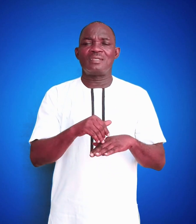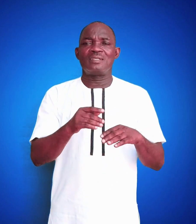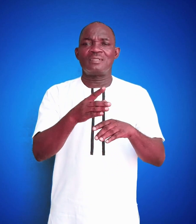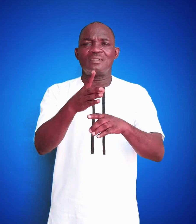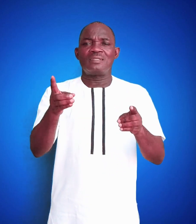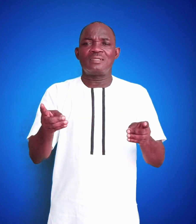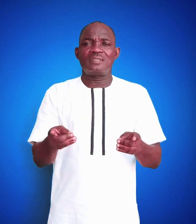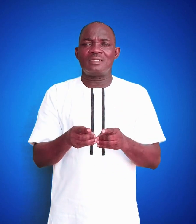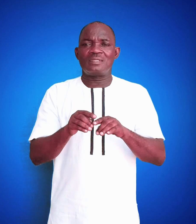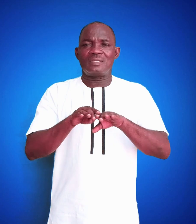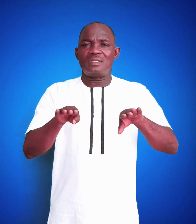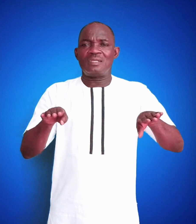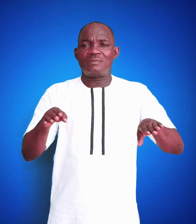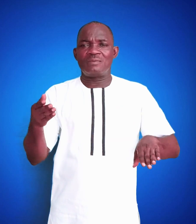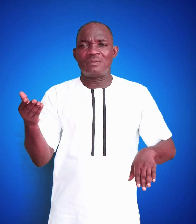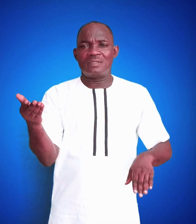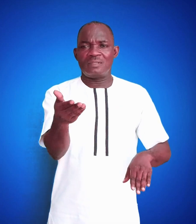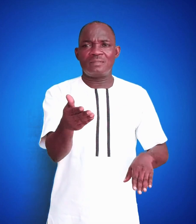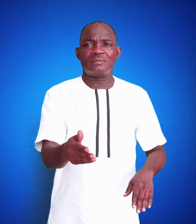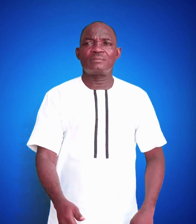the district level.